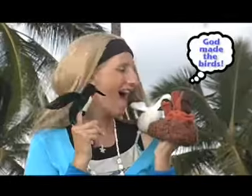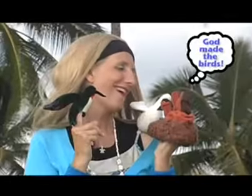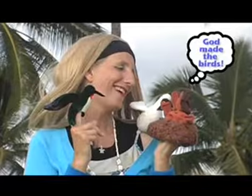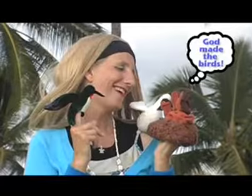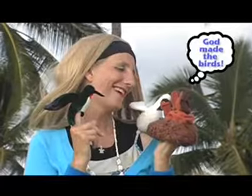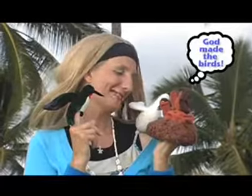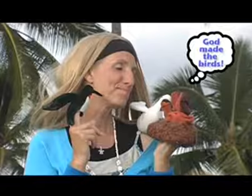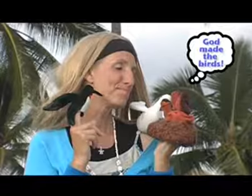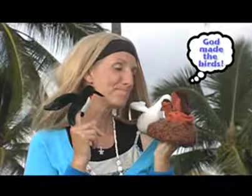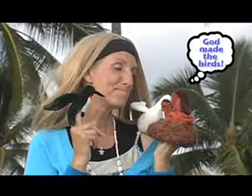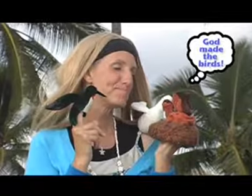God made the birds.